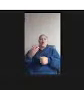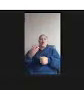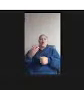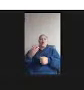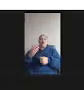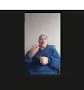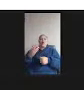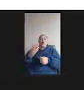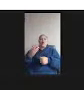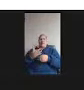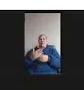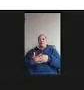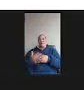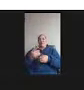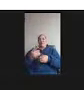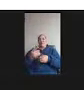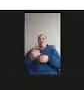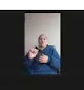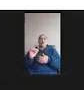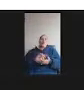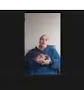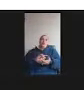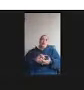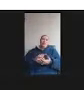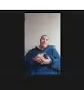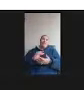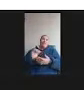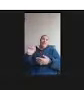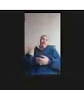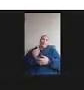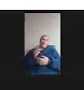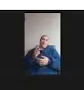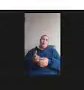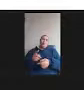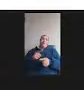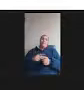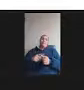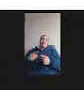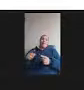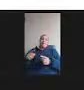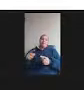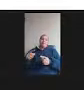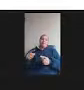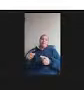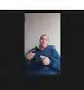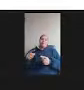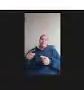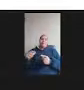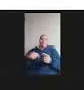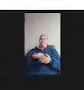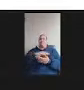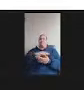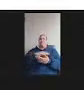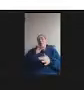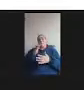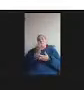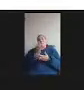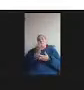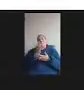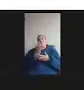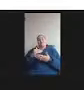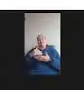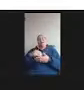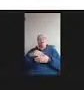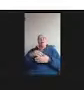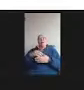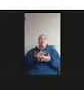for the position to be filled. Across the public sector, a vacancy rate of